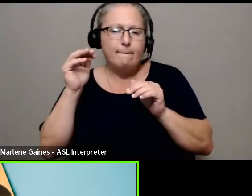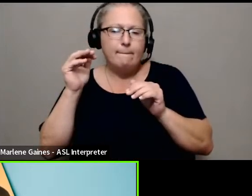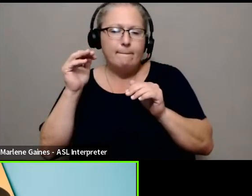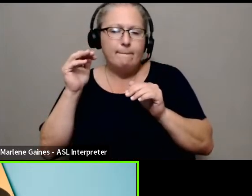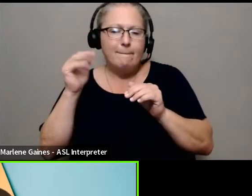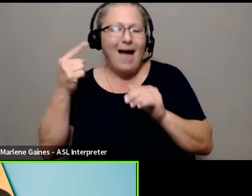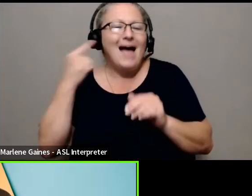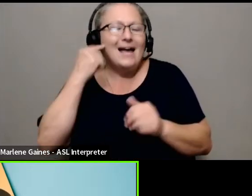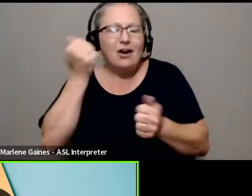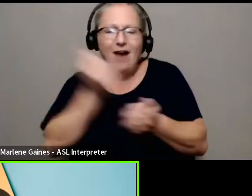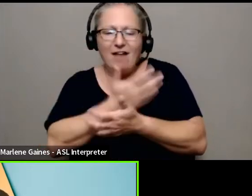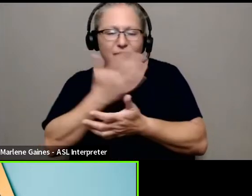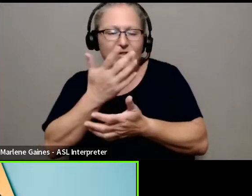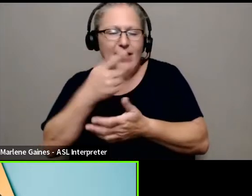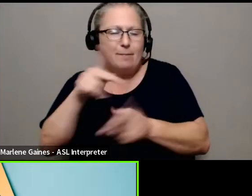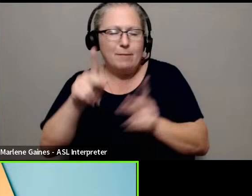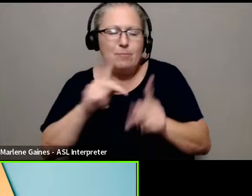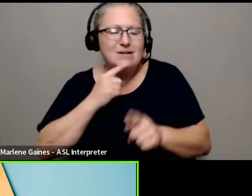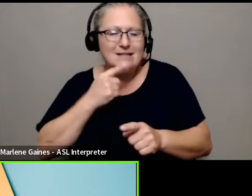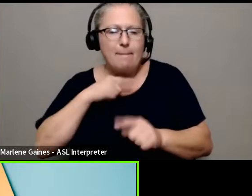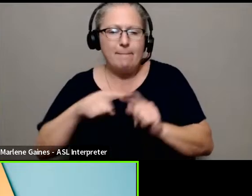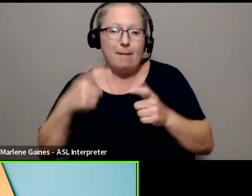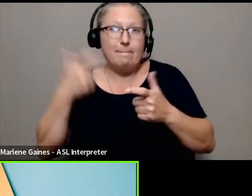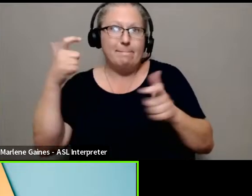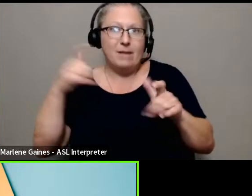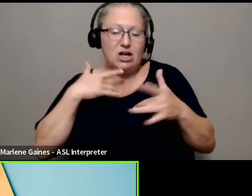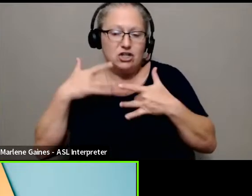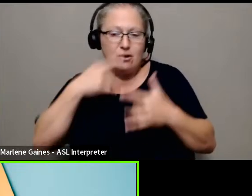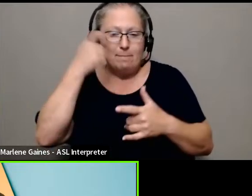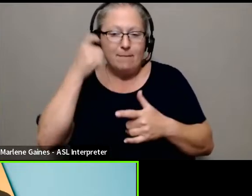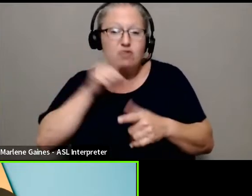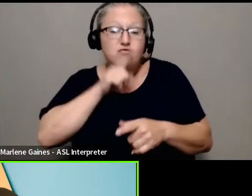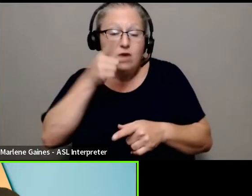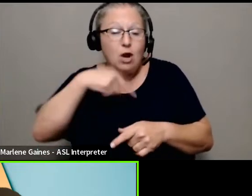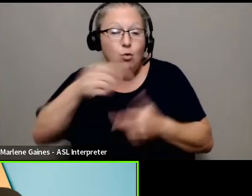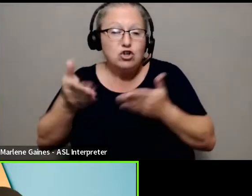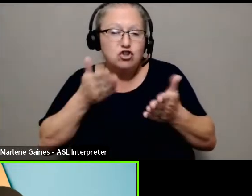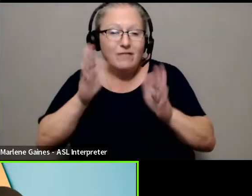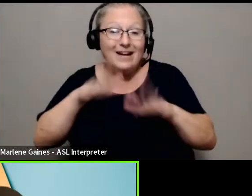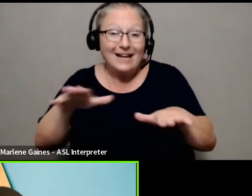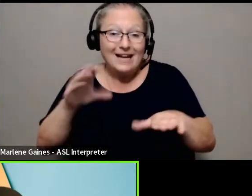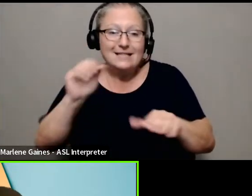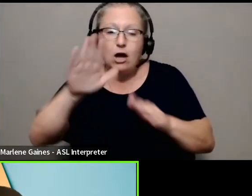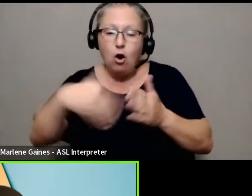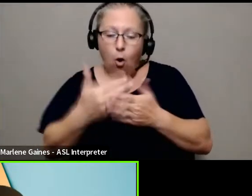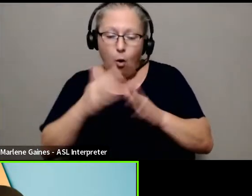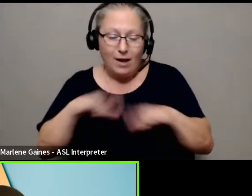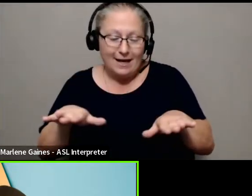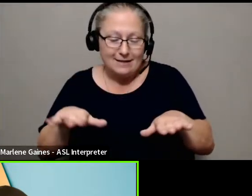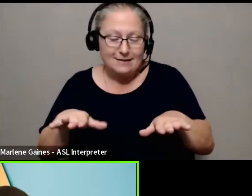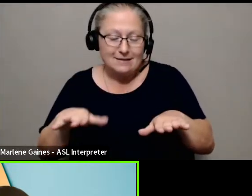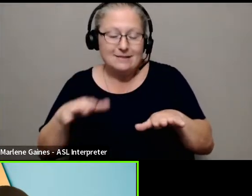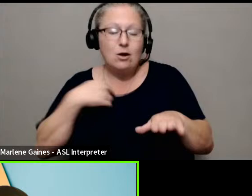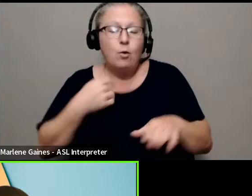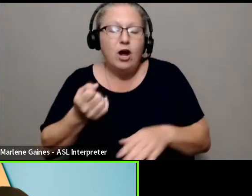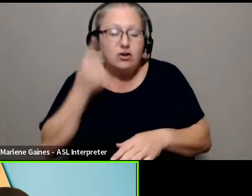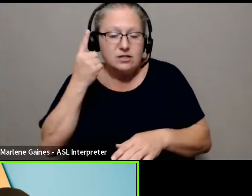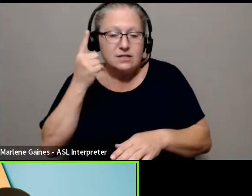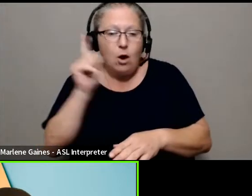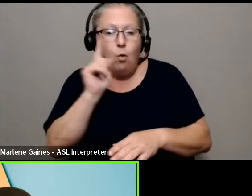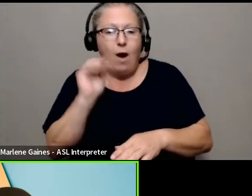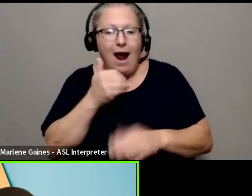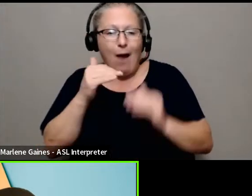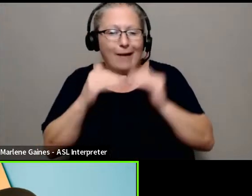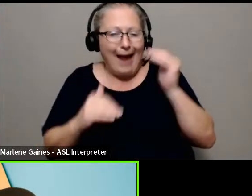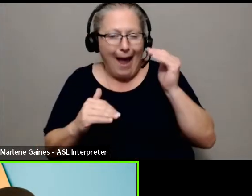I hear everything that's being said, but I'm highly concerned because at the end of the day, we're serving kids and we're serving all kids. And we understand where our gaps